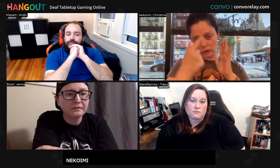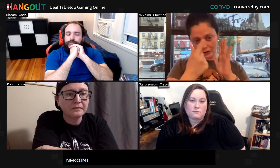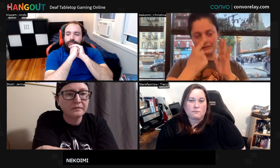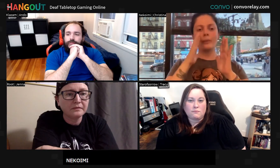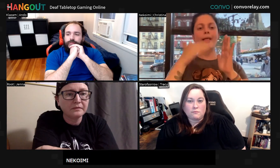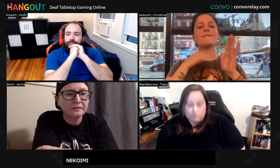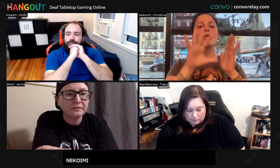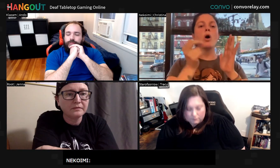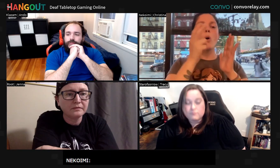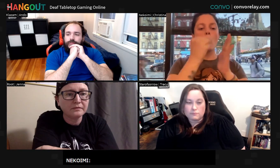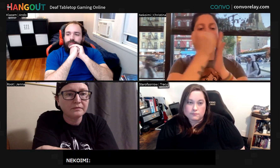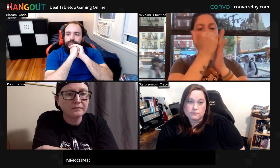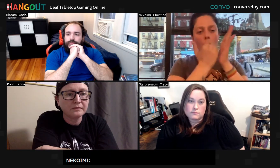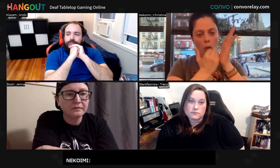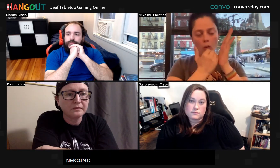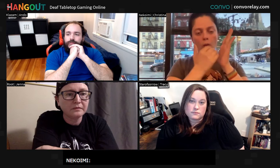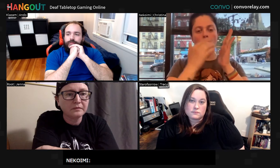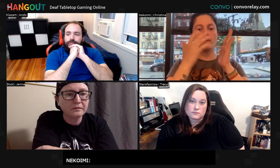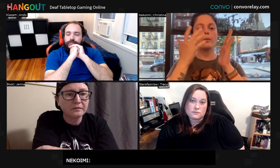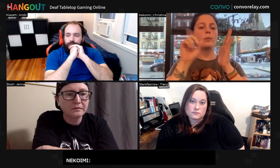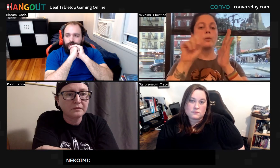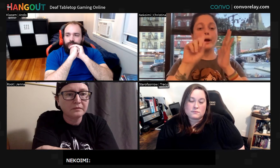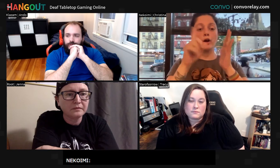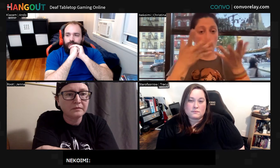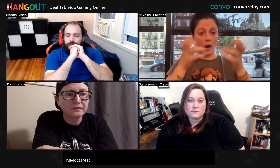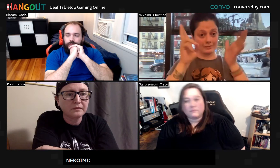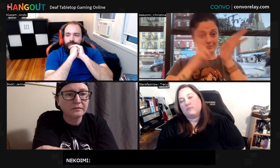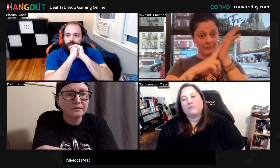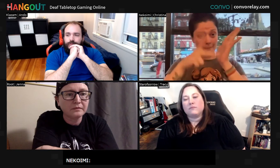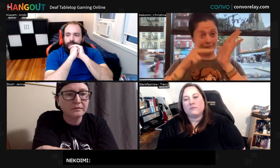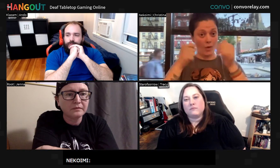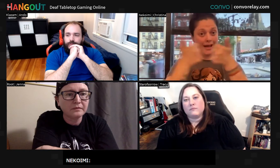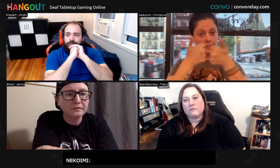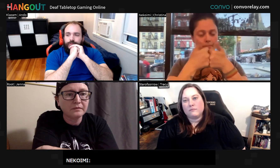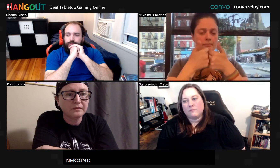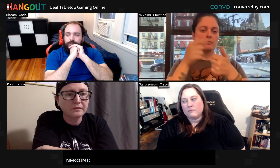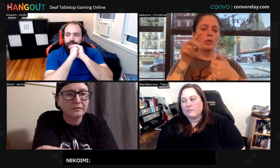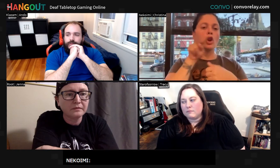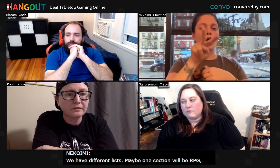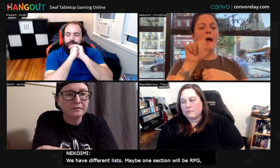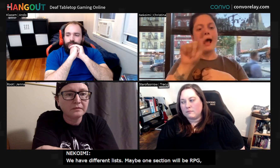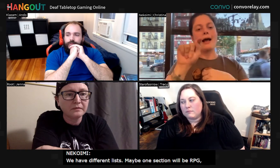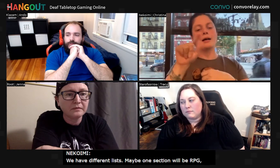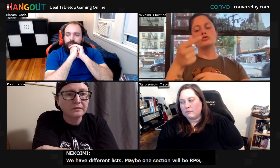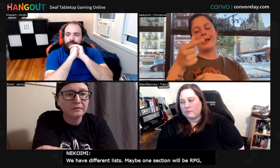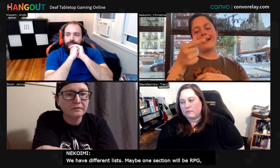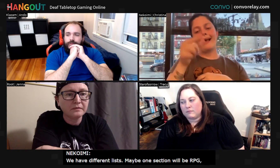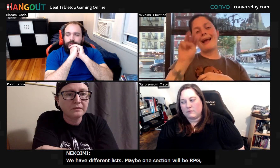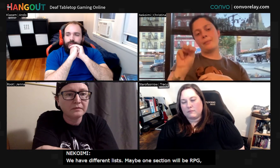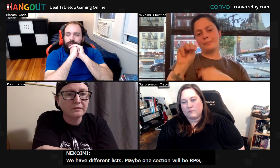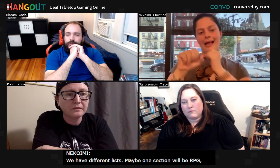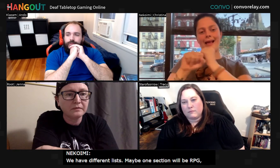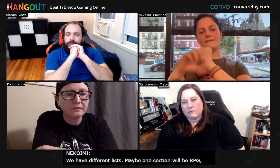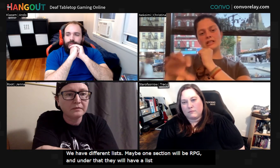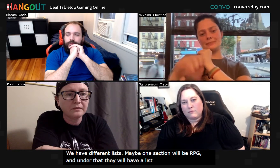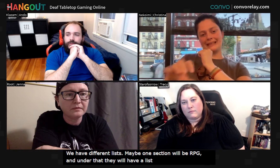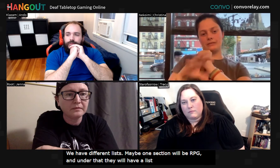will be about RPG, and they'll have under that, they'll have a list where you can sign up for games and you'll be able to look at